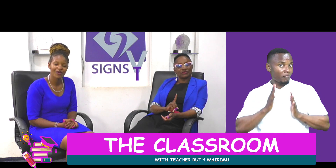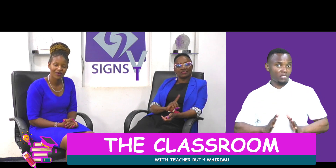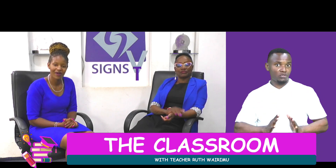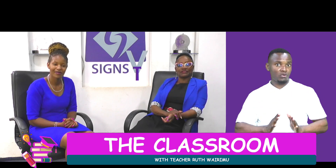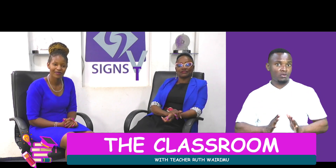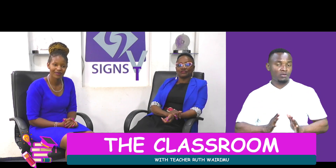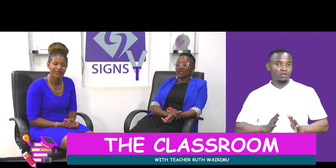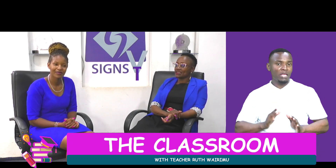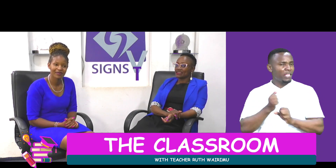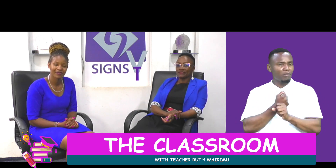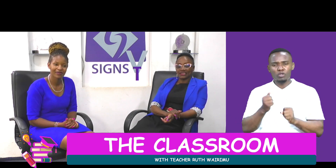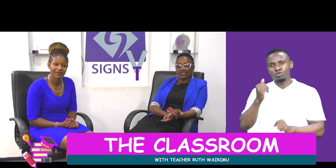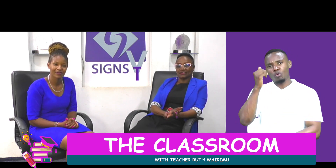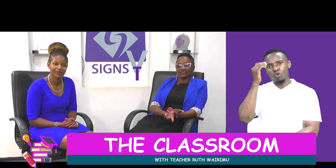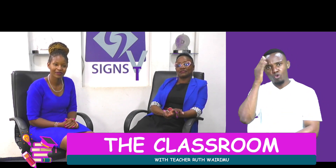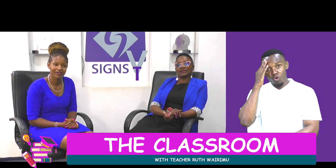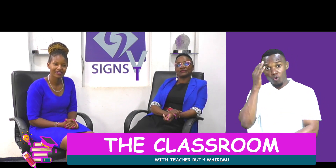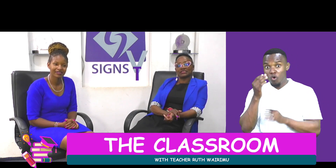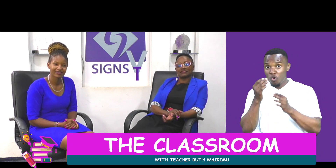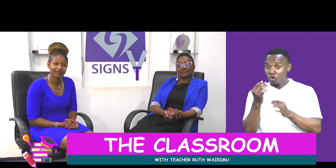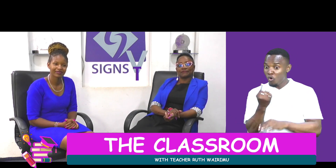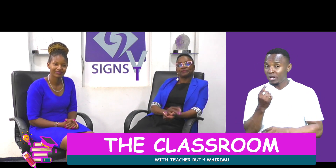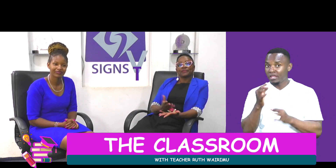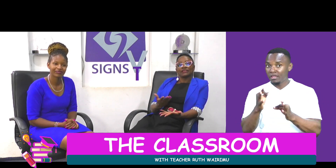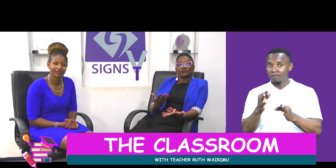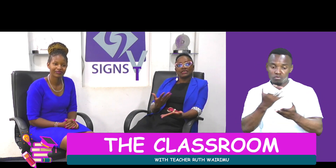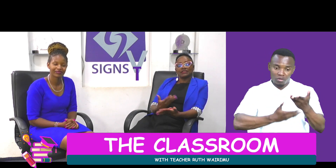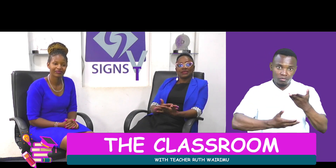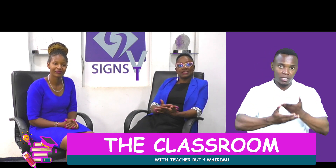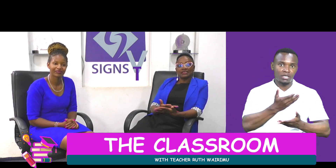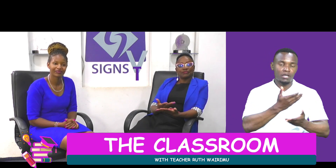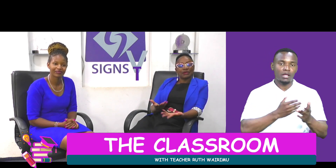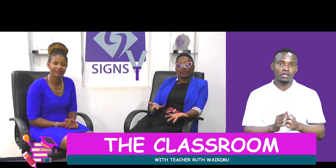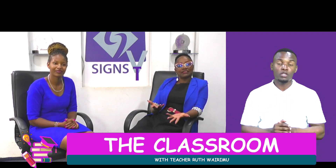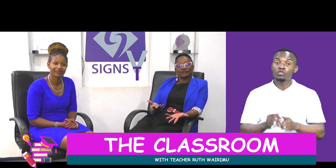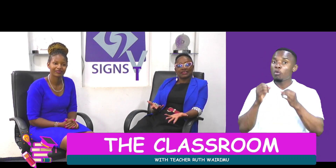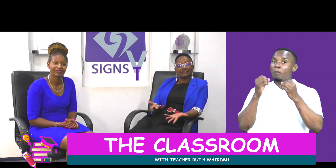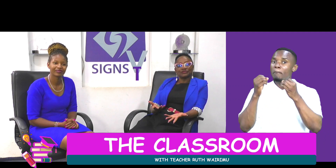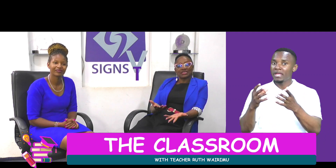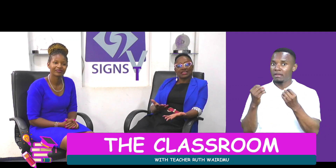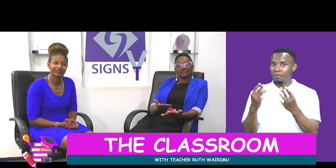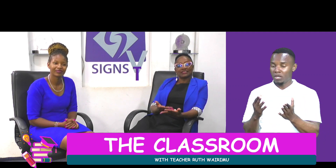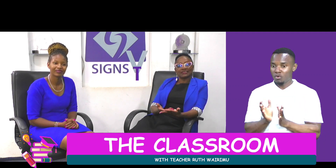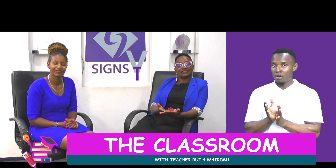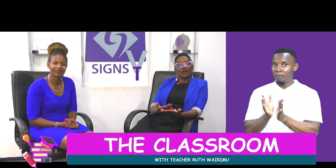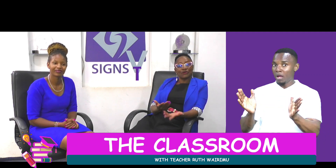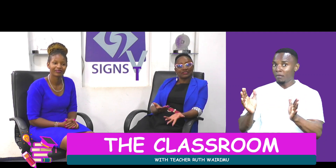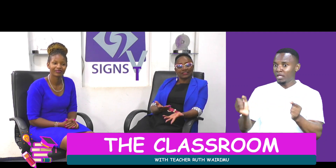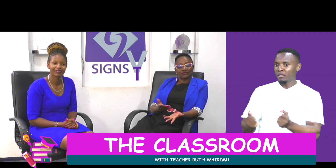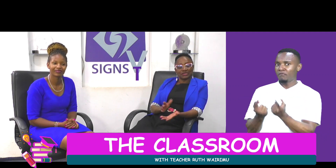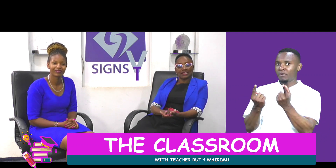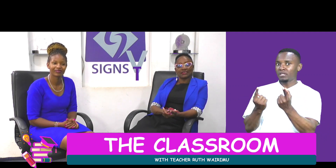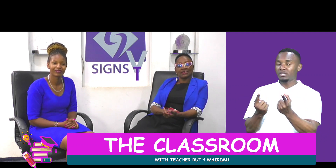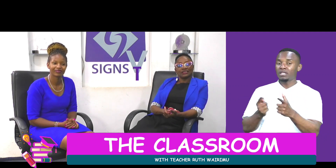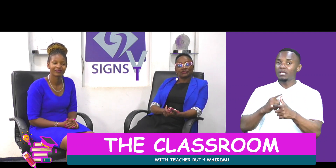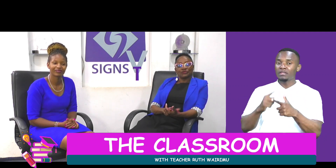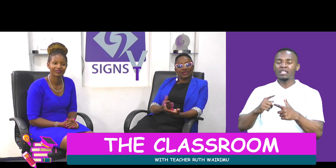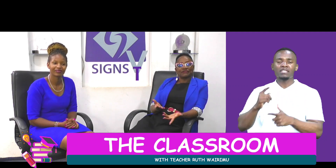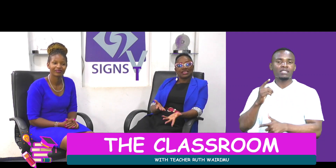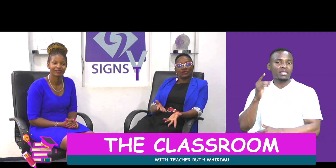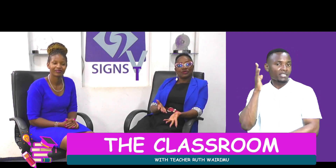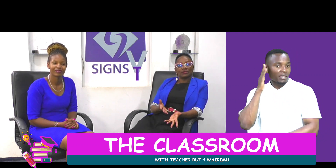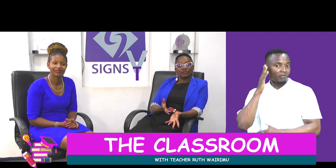you talk to this person, you can never realize that this person is deaf. So in many public events, you realize that they are always left behind.